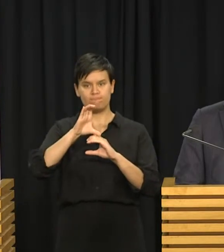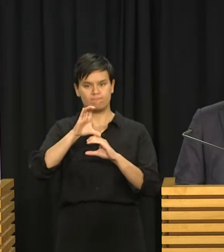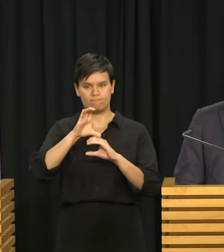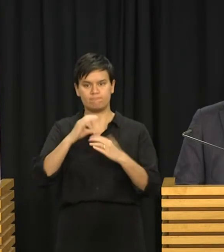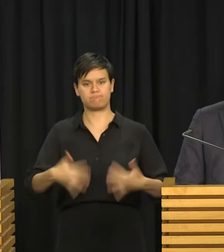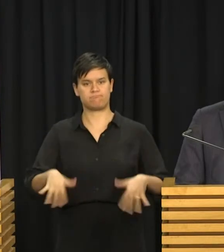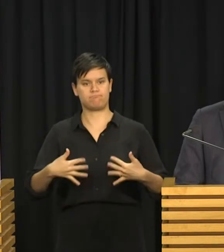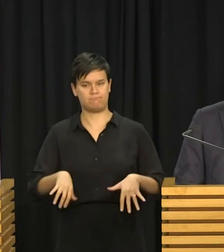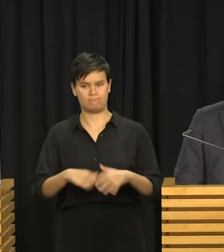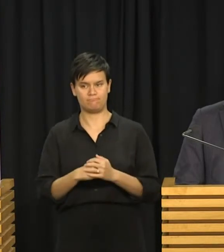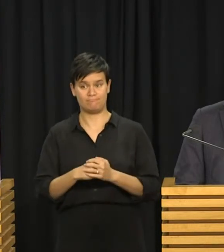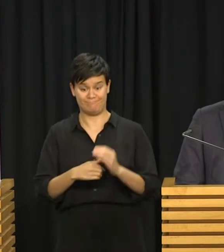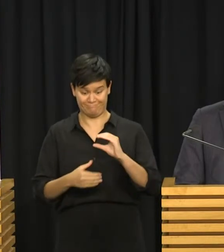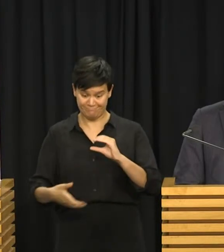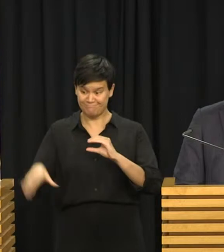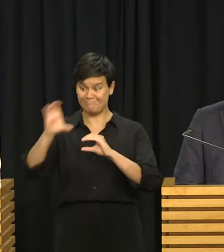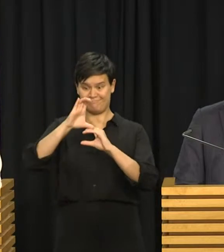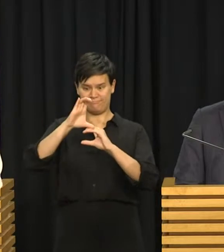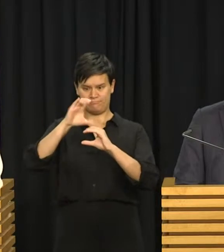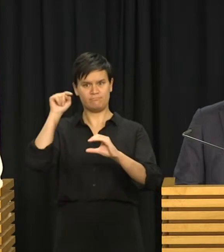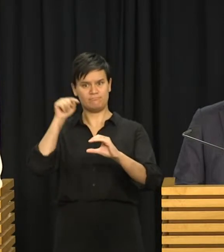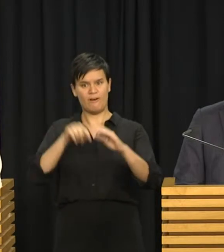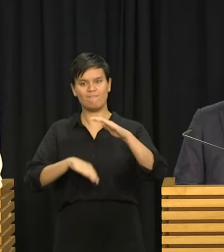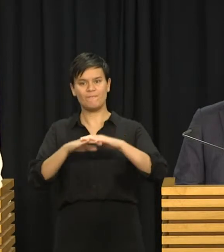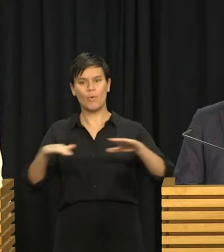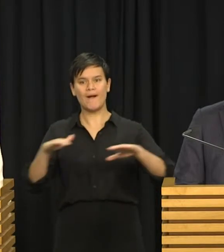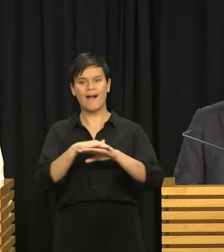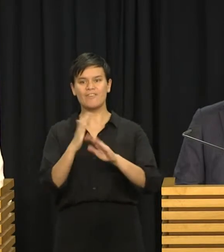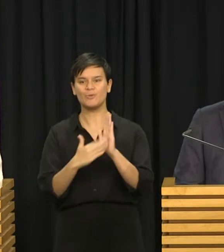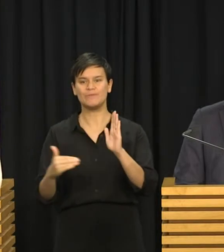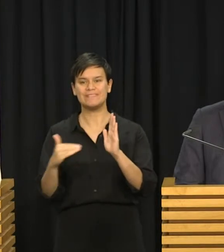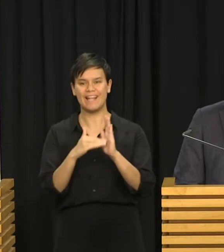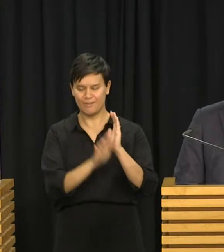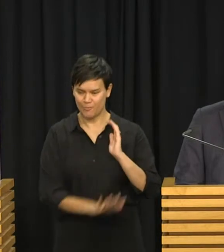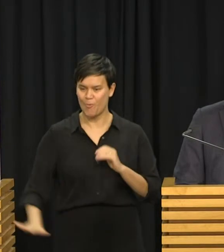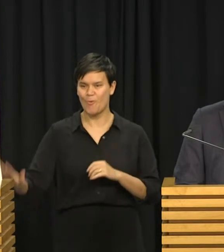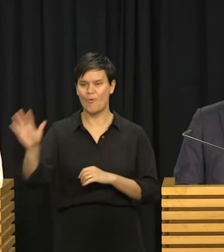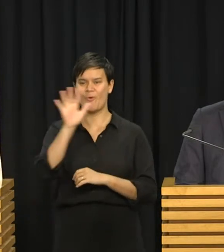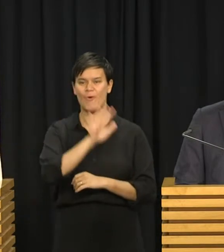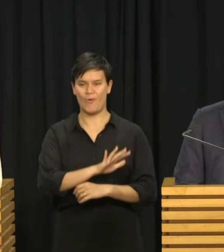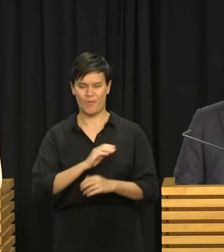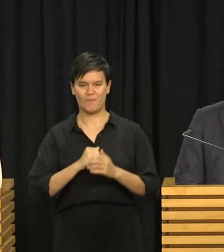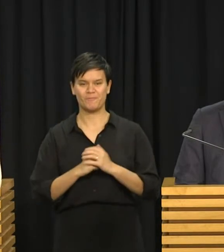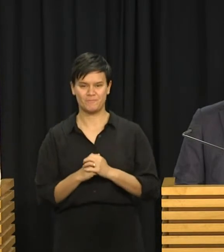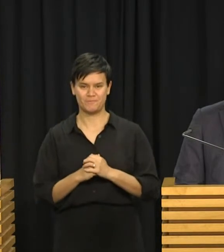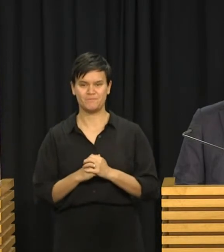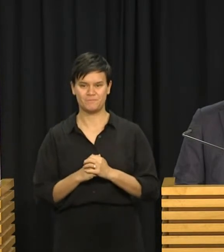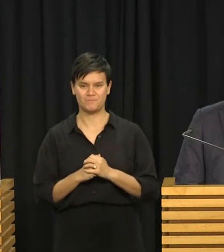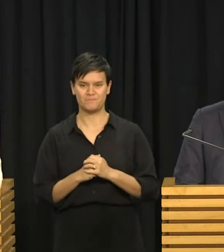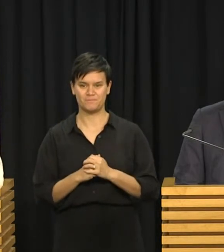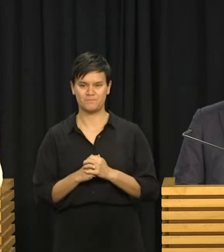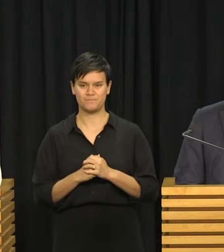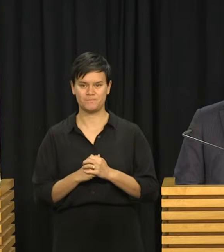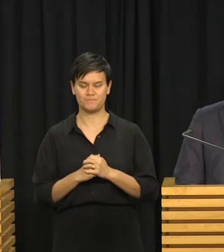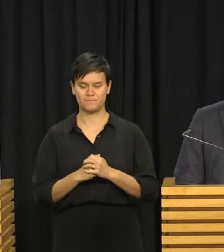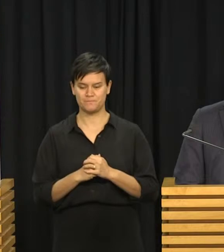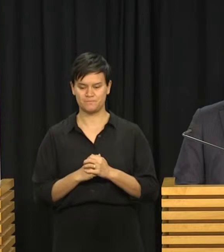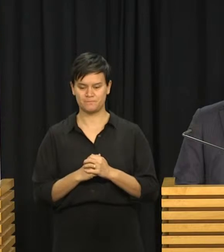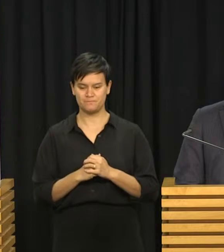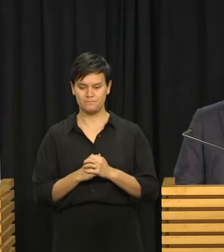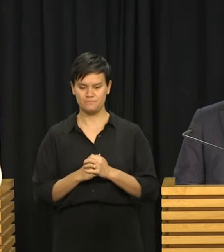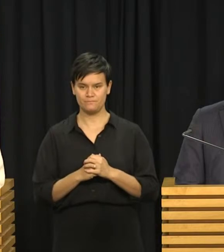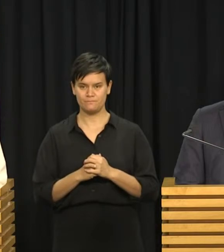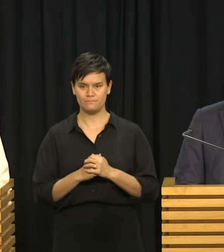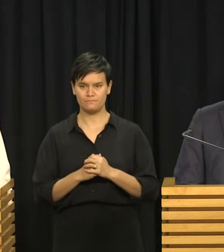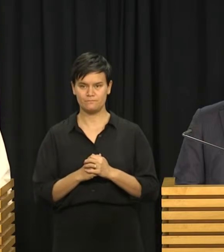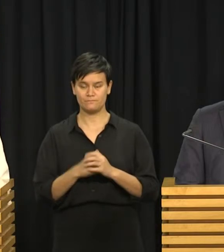be buying enough for everyone in New Zealand to be fully vaccinated with the Pfizer vaccine. The decision